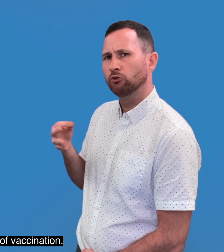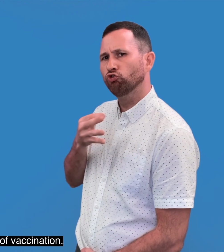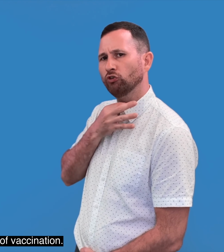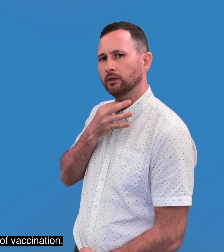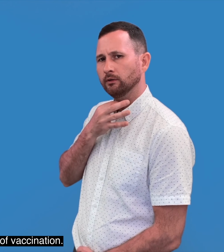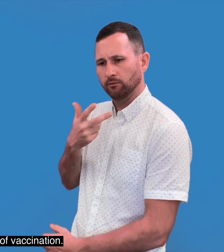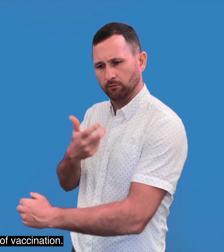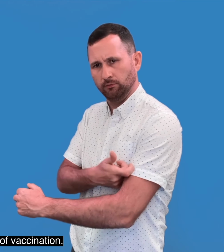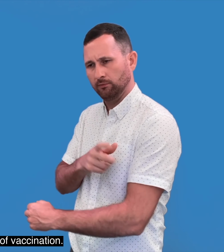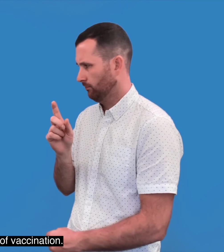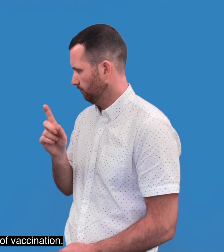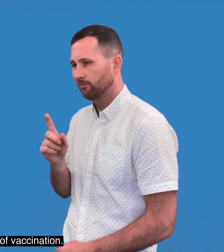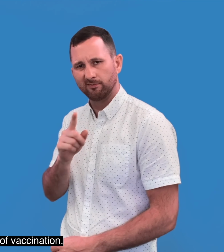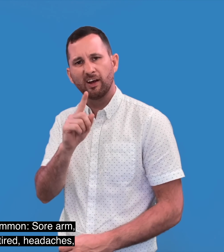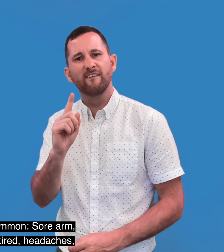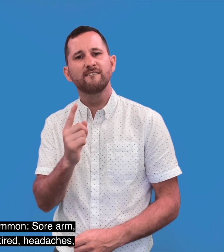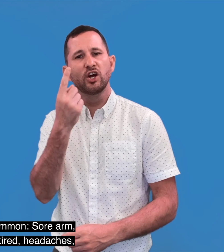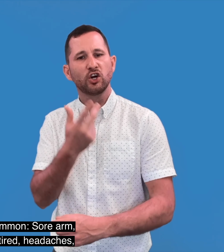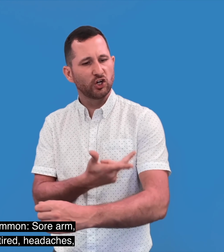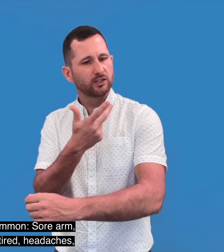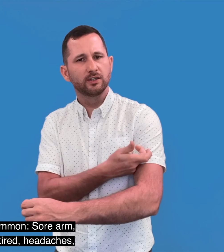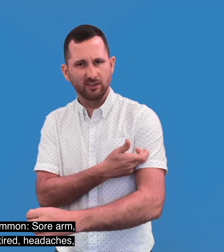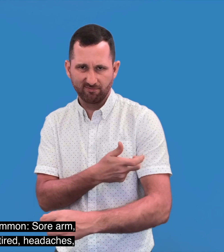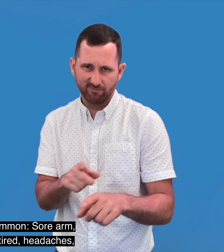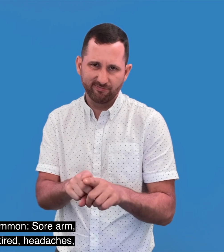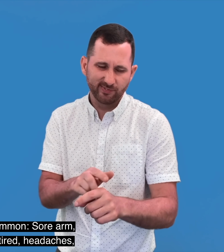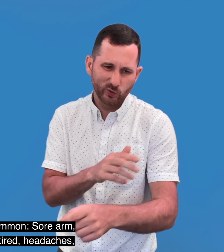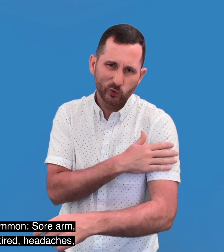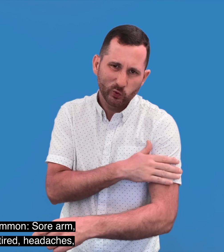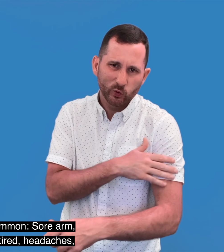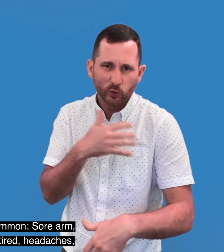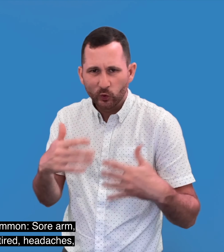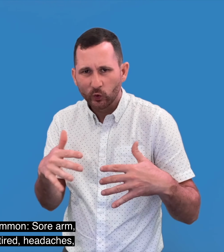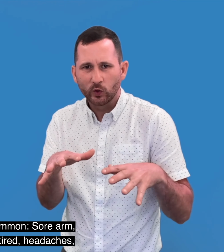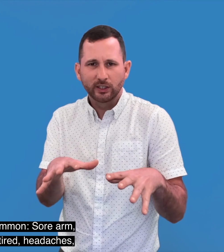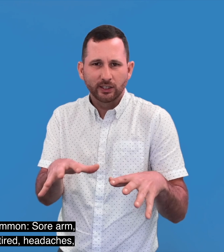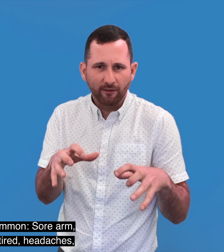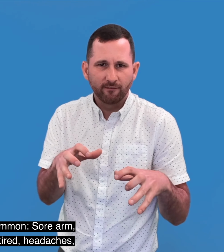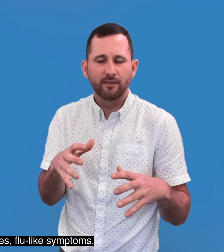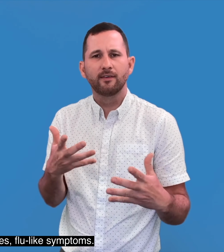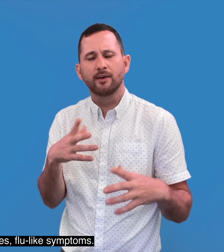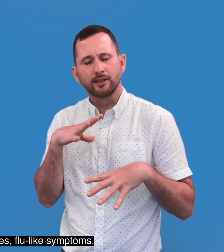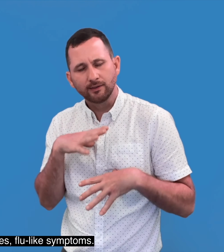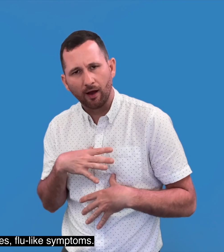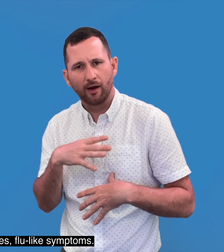of vaccination, very common, sore arm, feeling tired, headaches, general aches,